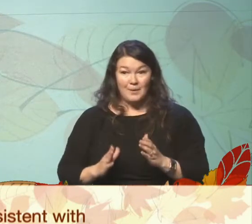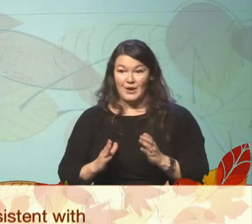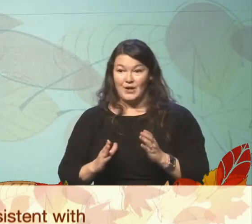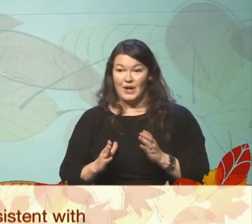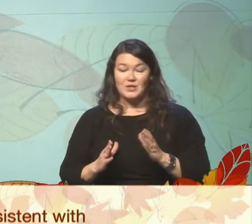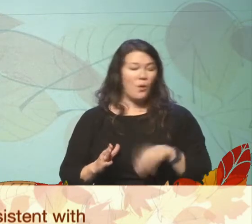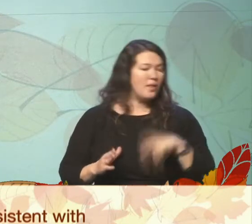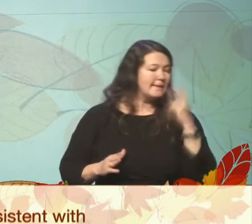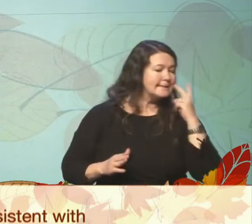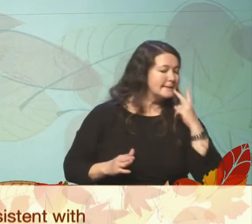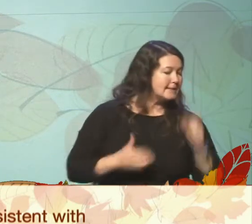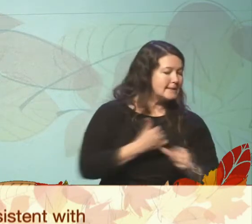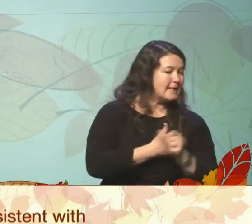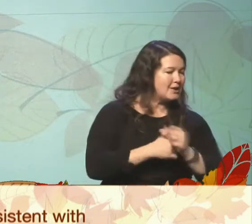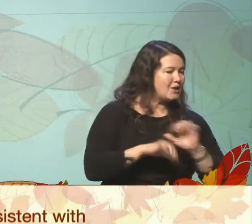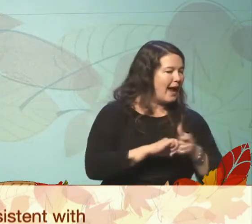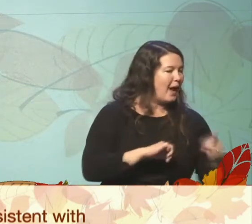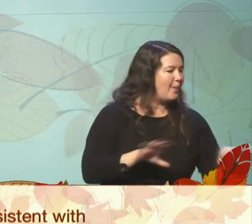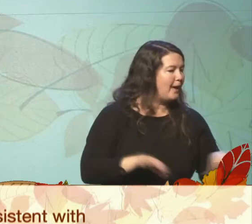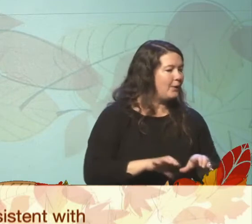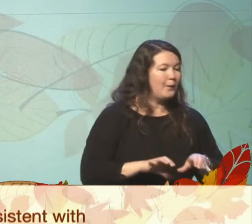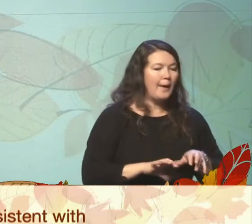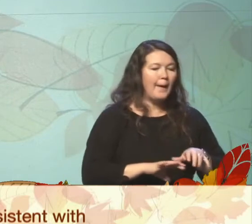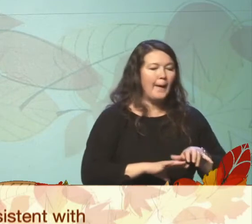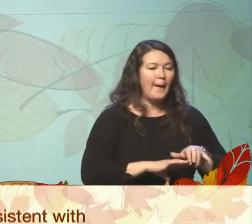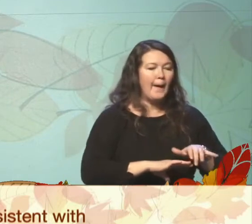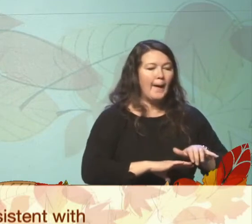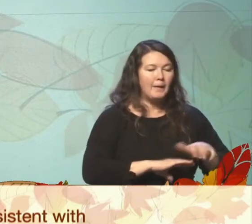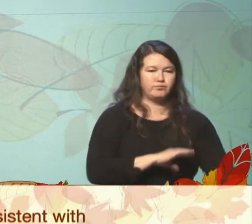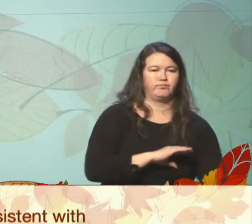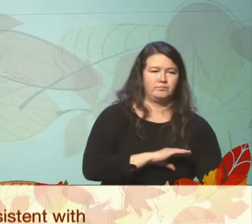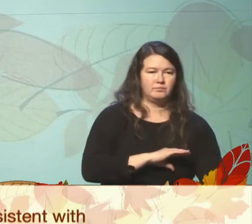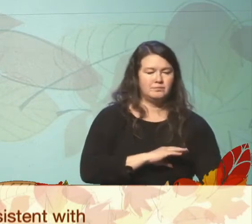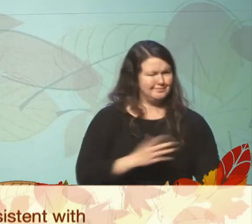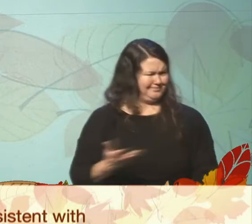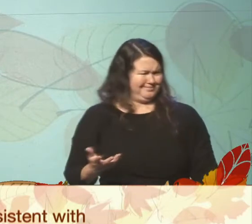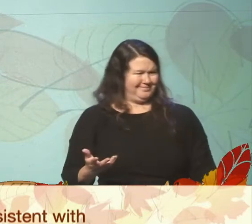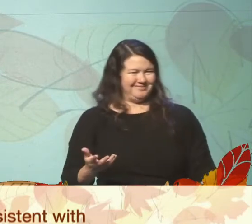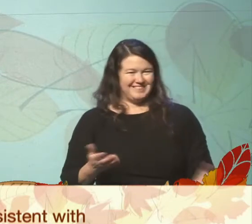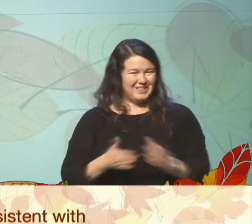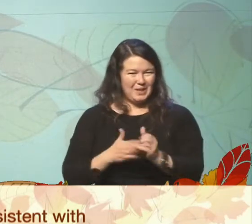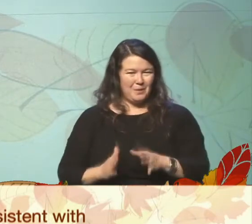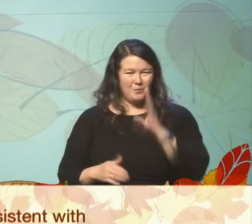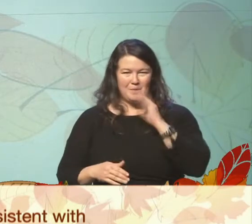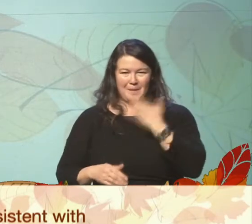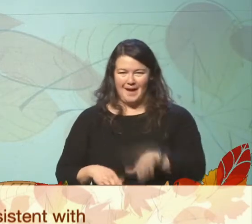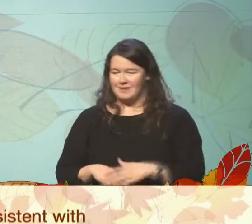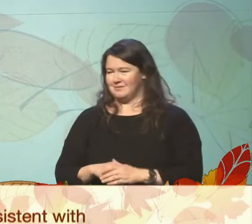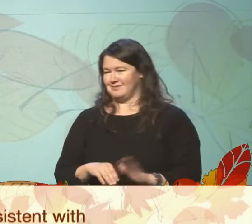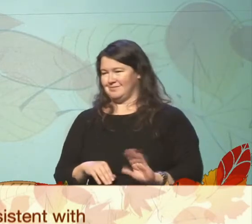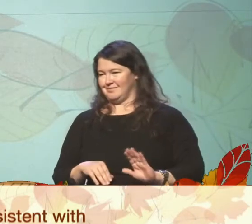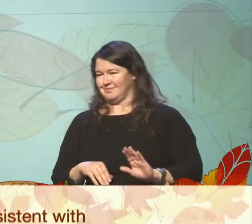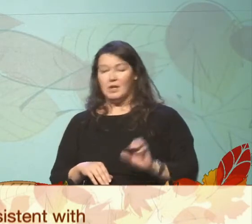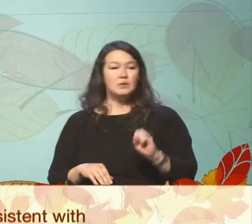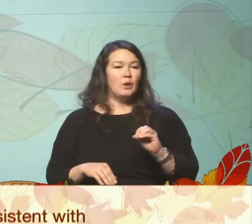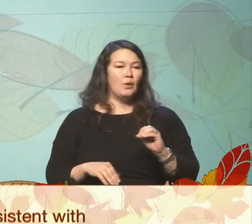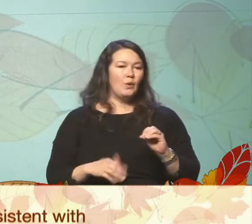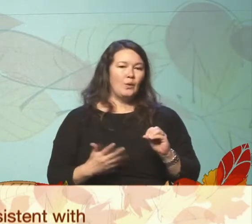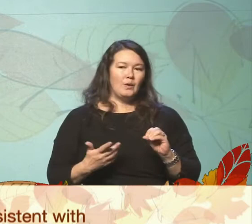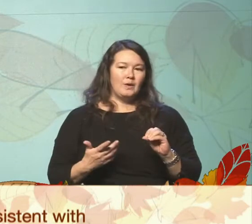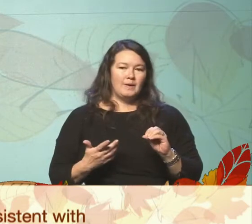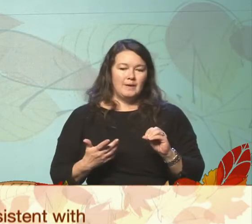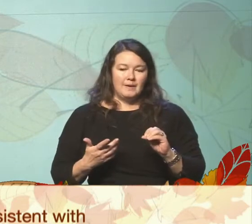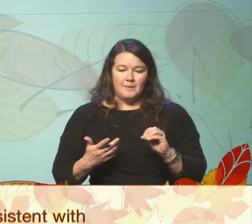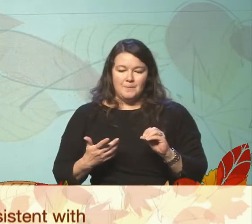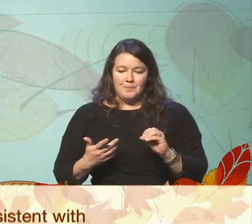how close to the cliff we can get with these dumb animals, right? Let's just see. I mean, let's see. I've been charged with